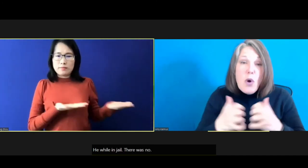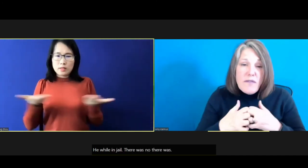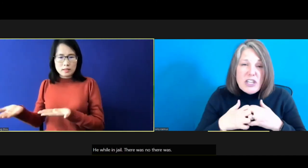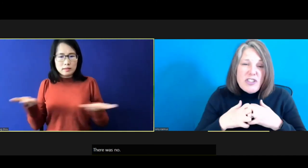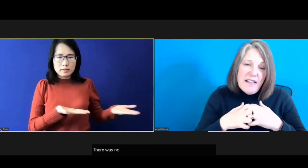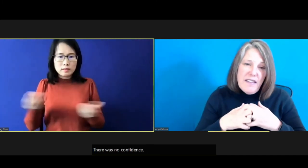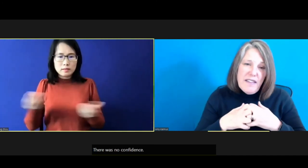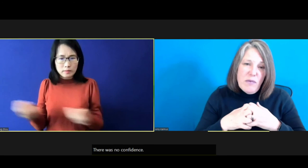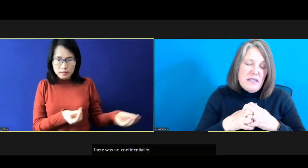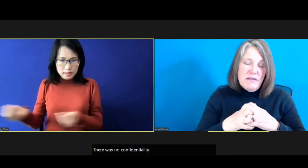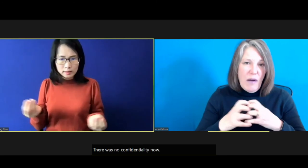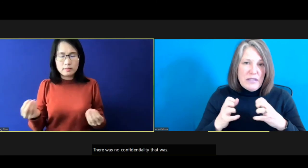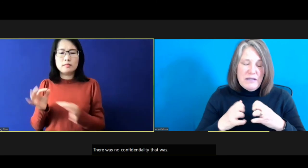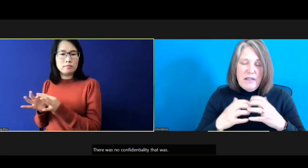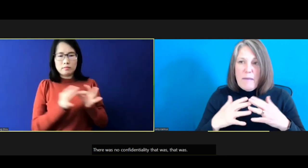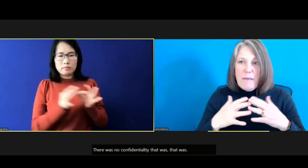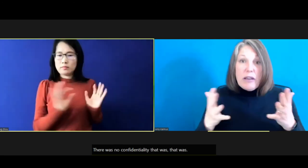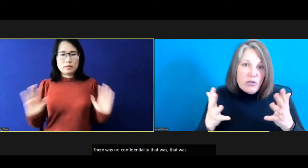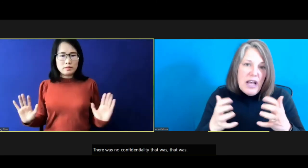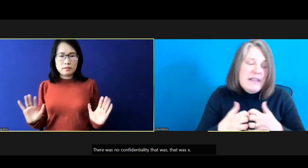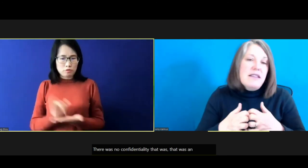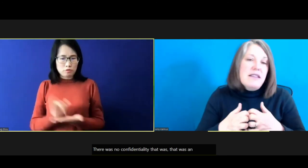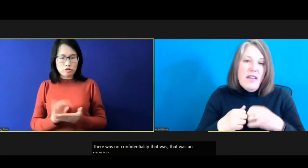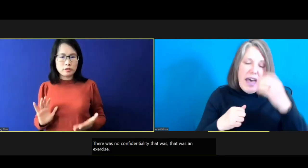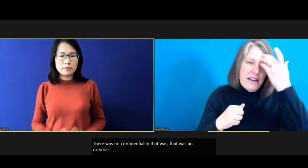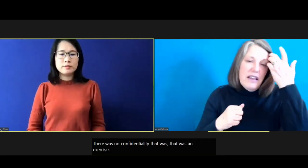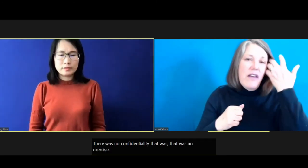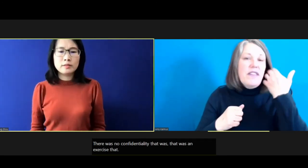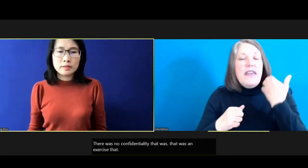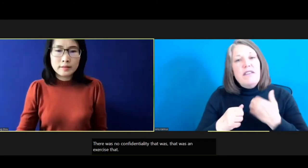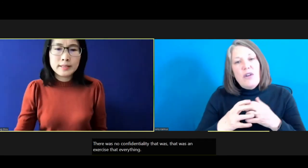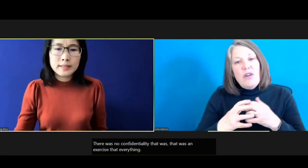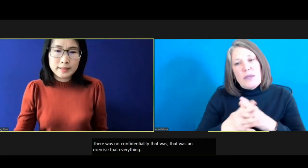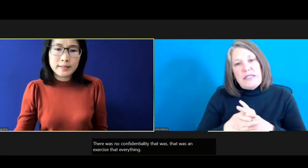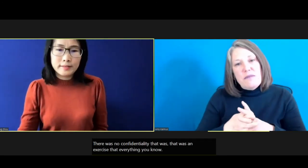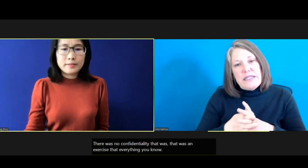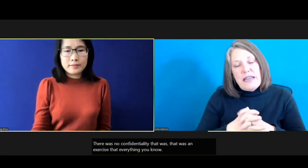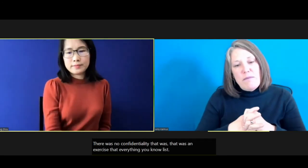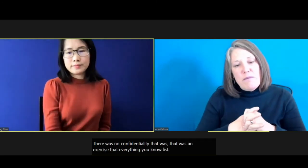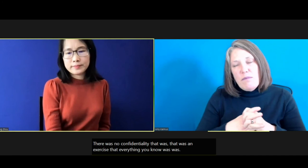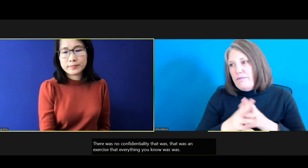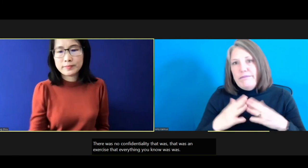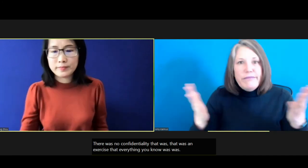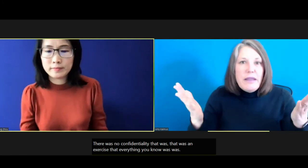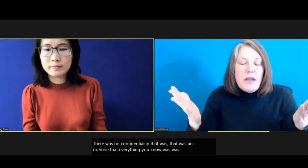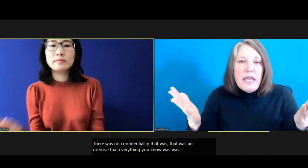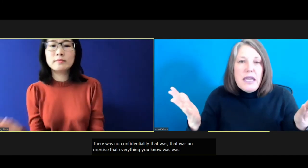there was no confidentiality that was exercised, that everything, you know, was